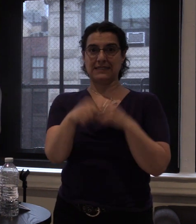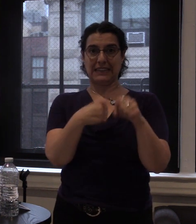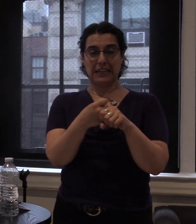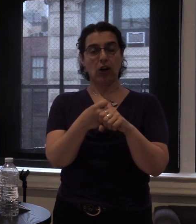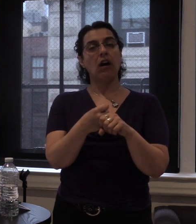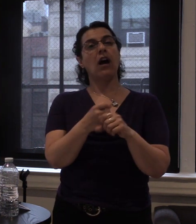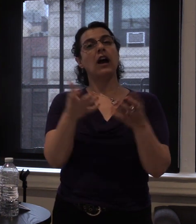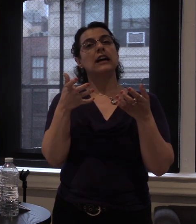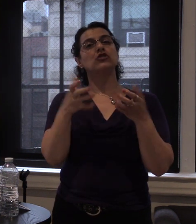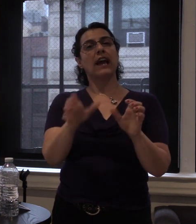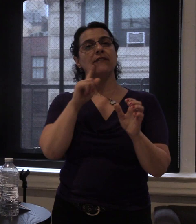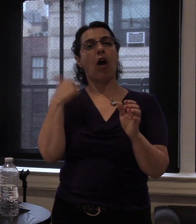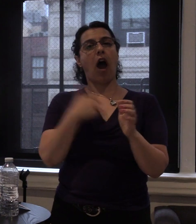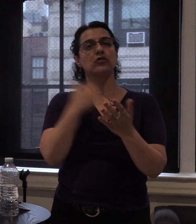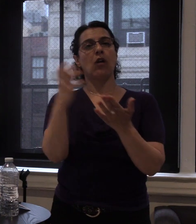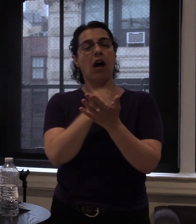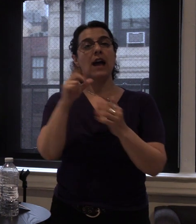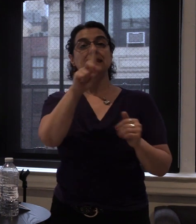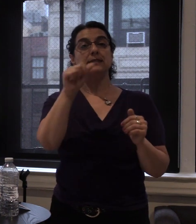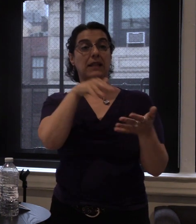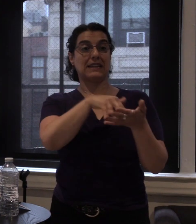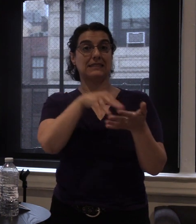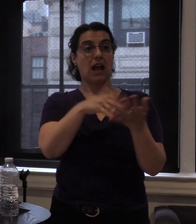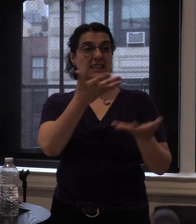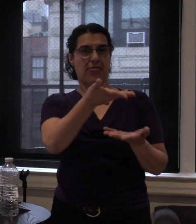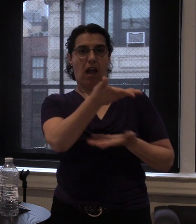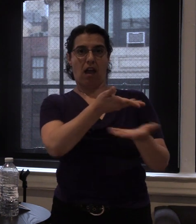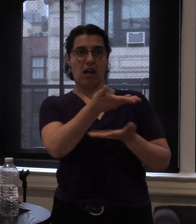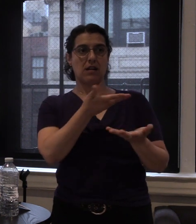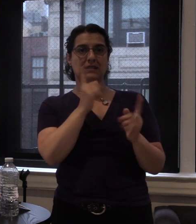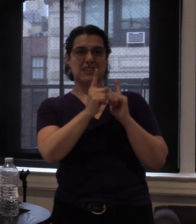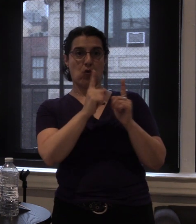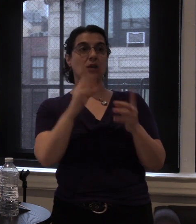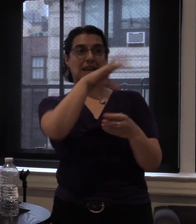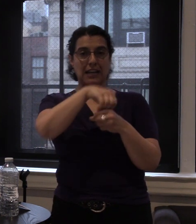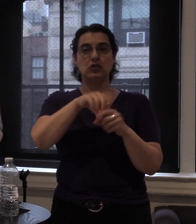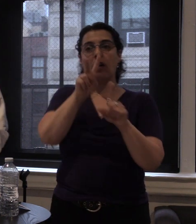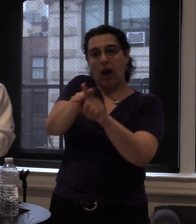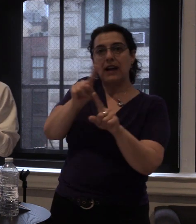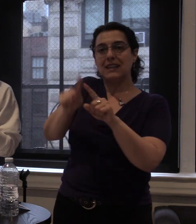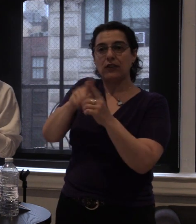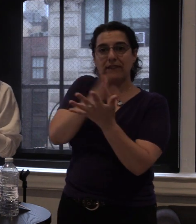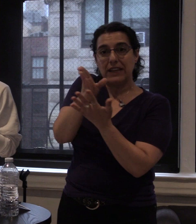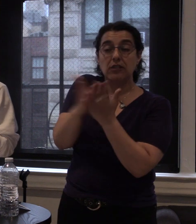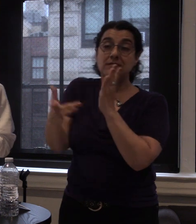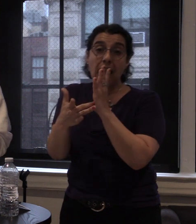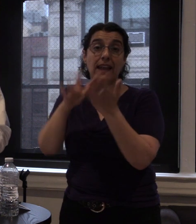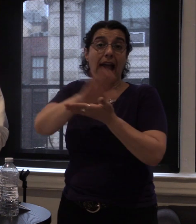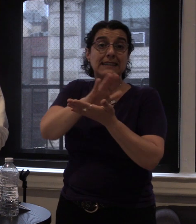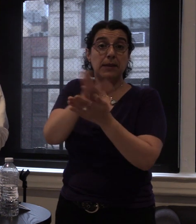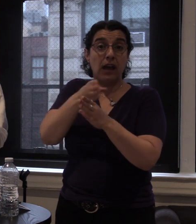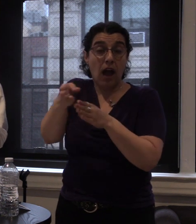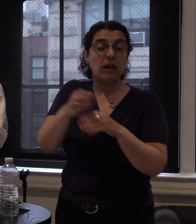it's a chance to bring disability studies discourse into different fields like academia or tech fields.